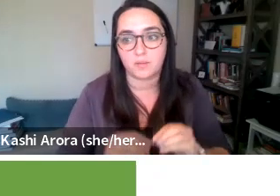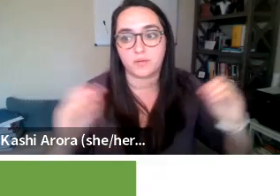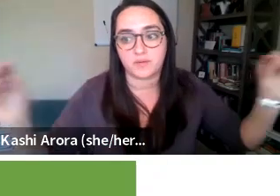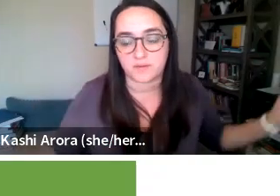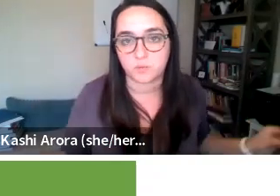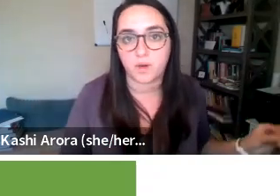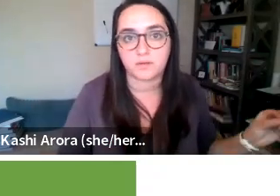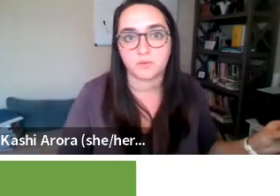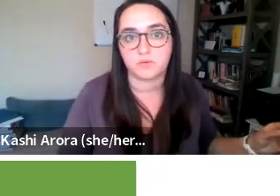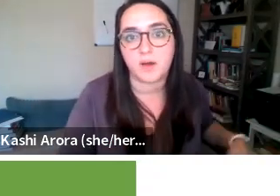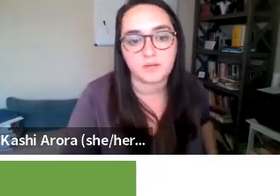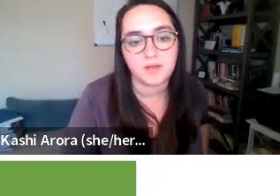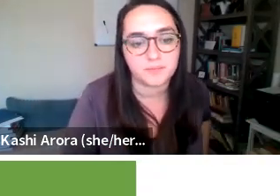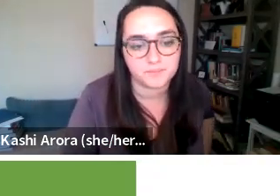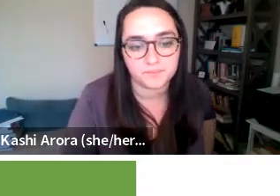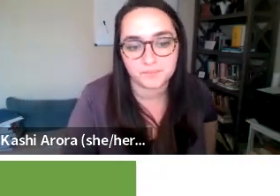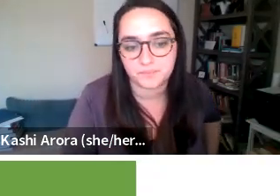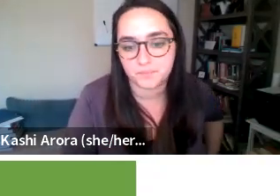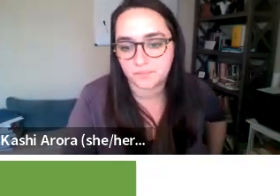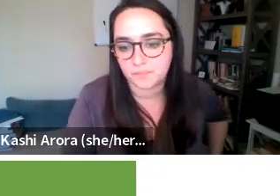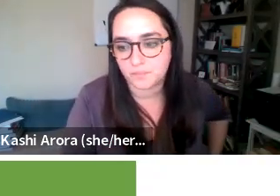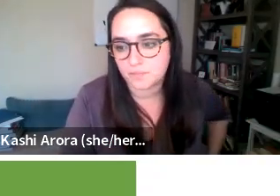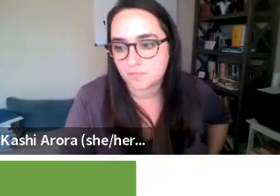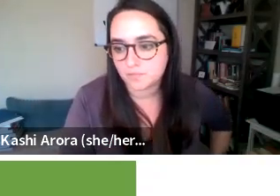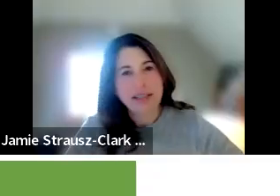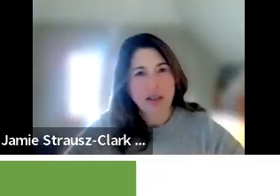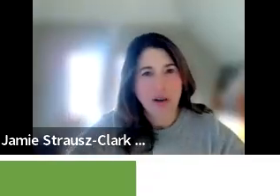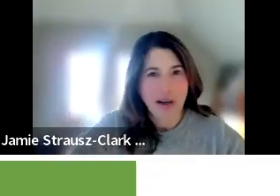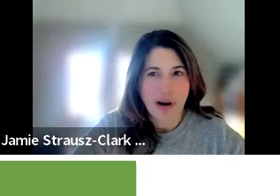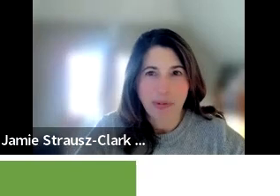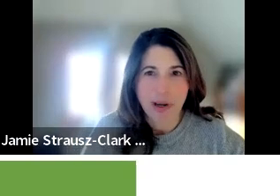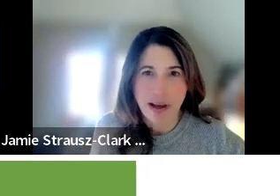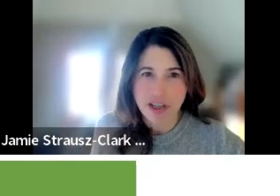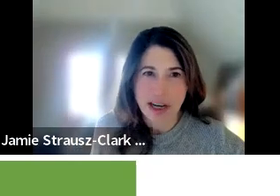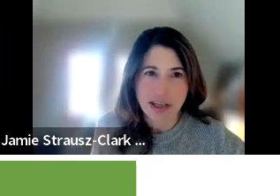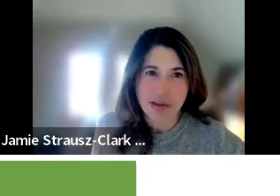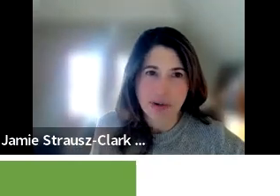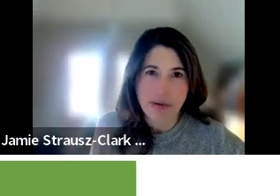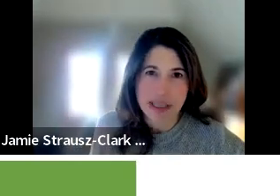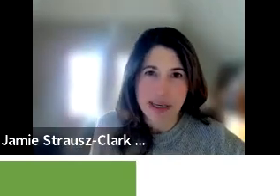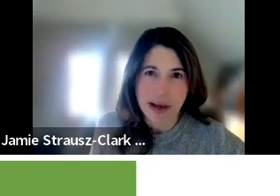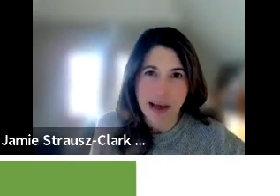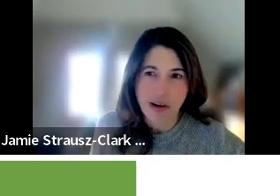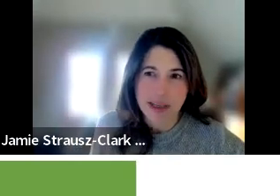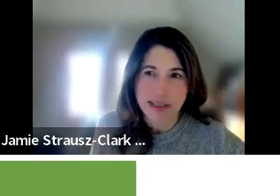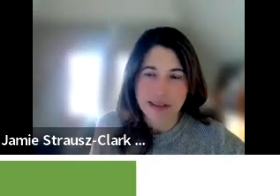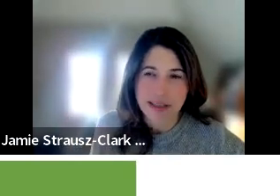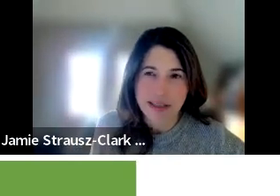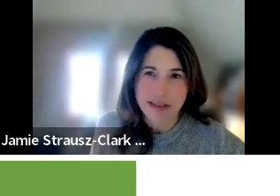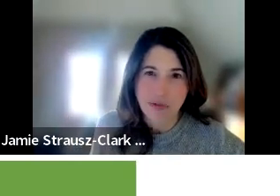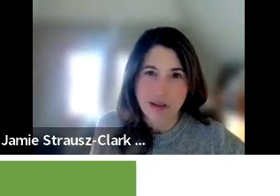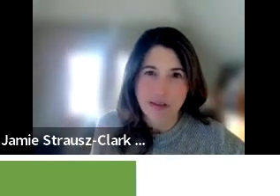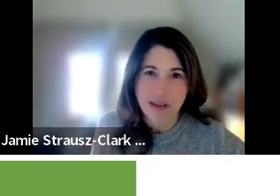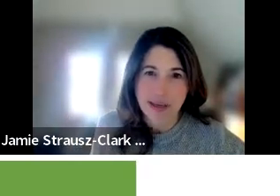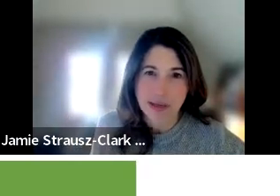only talk about this as one sort of monolith. I think that's a great point, Kashi. Actually, when I was thinking about how I might